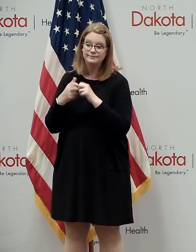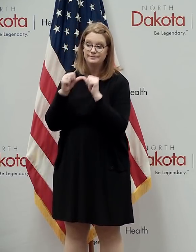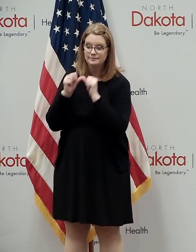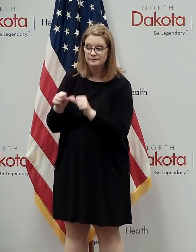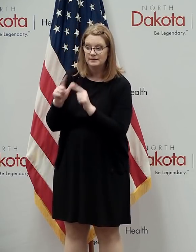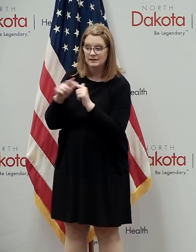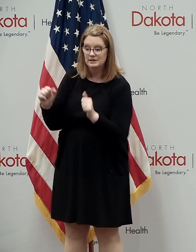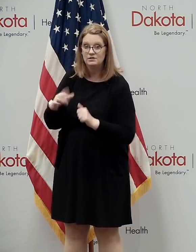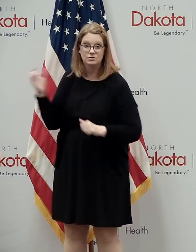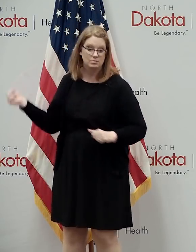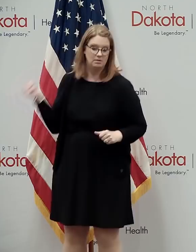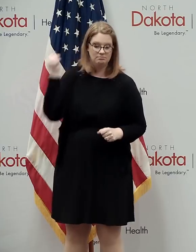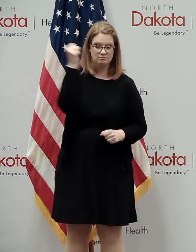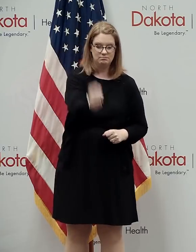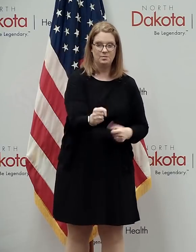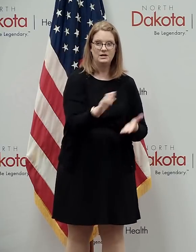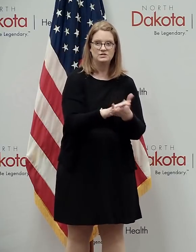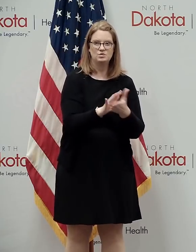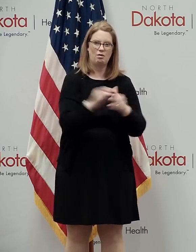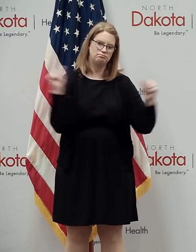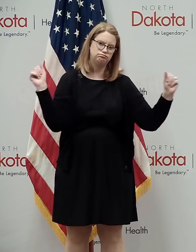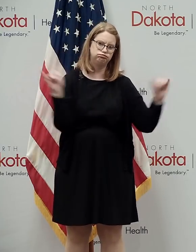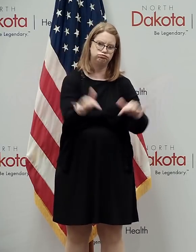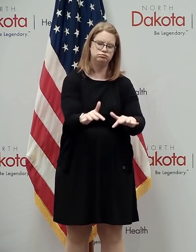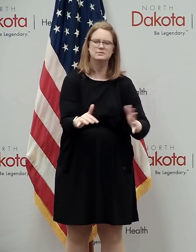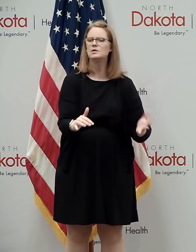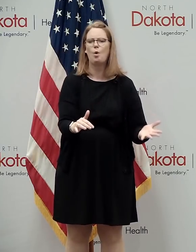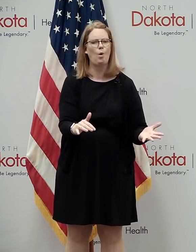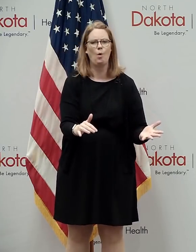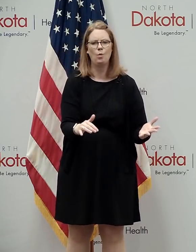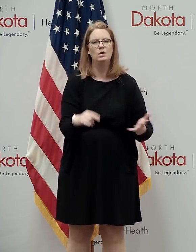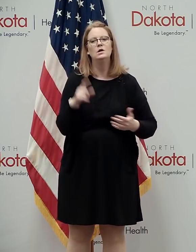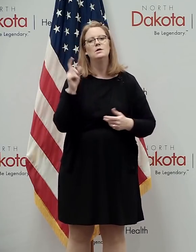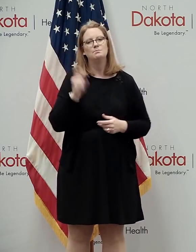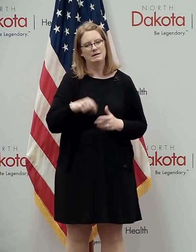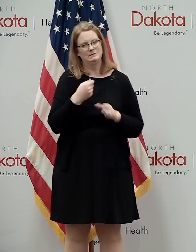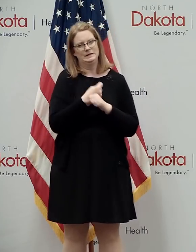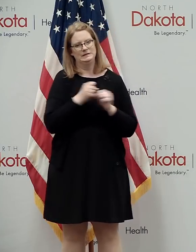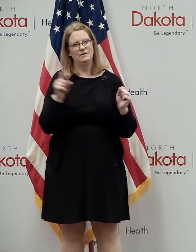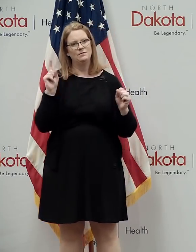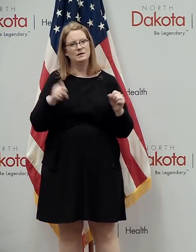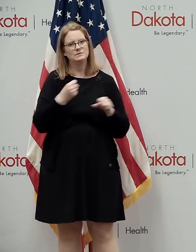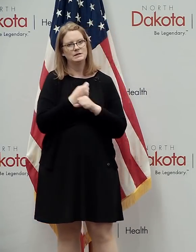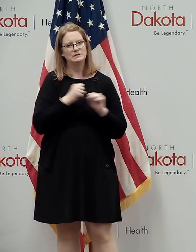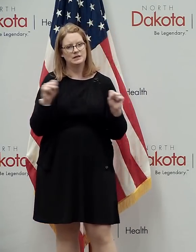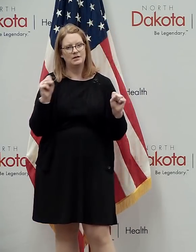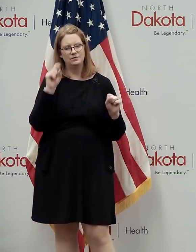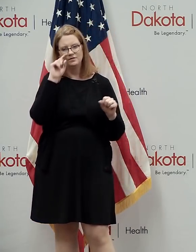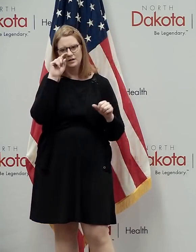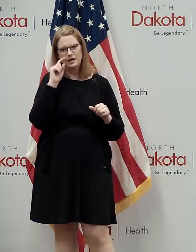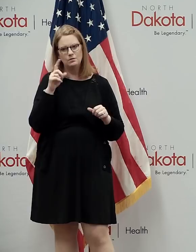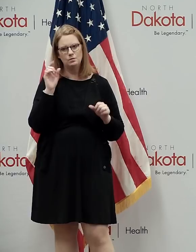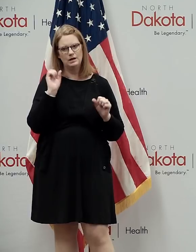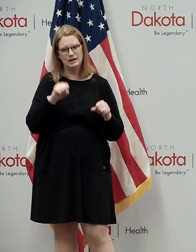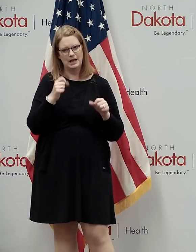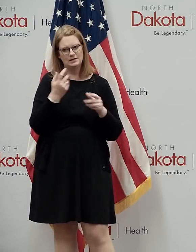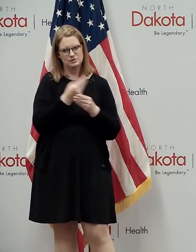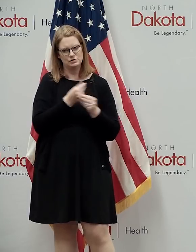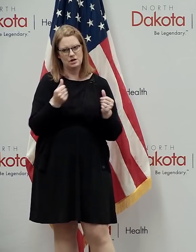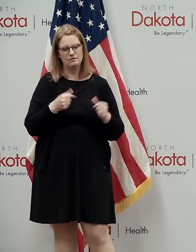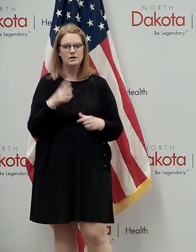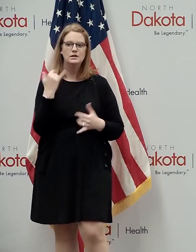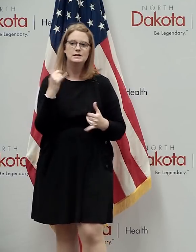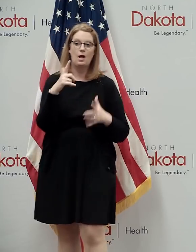we can do both. We can deliver education and be safe about it, and that's the challenge in front of us, and I know it's one we can solve. On